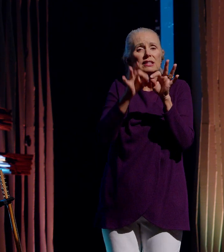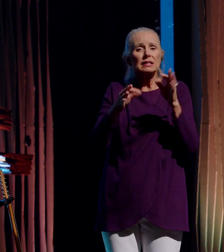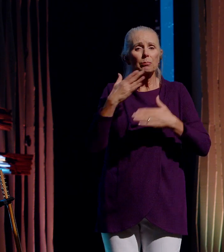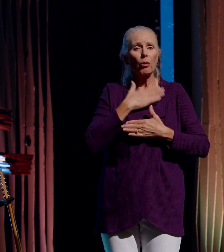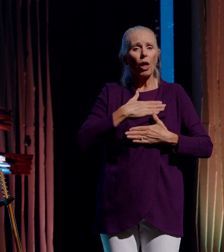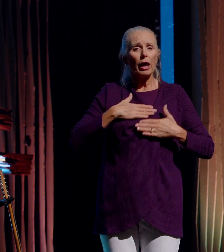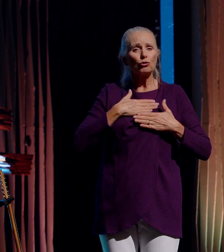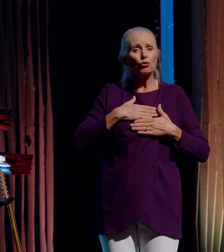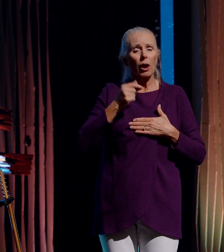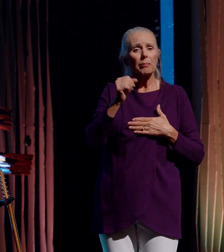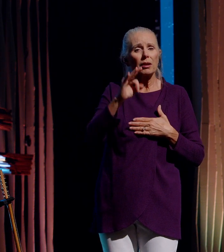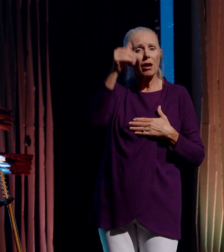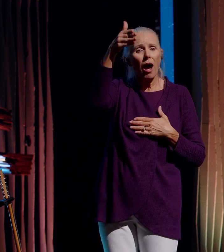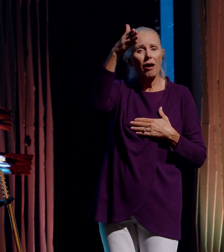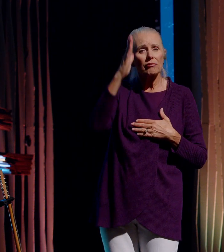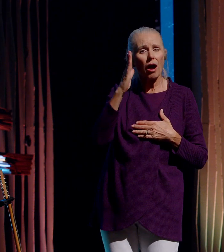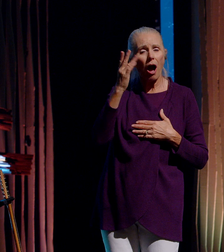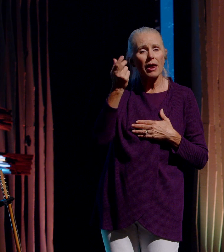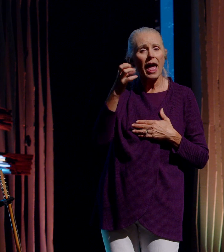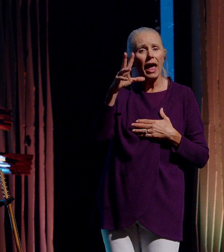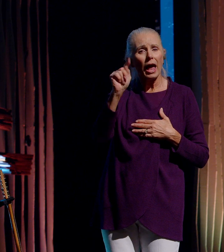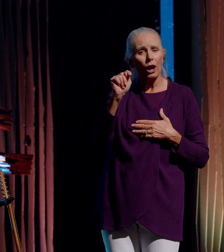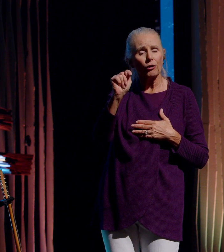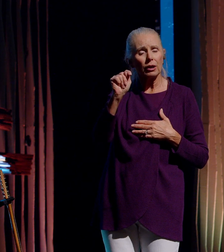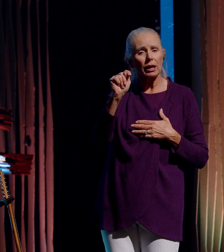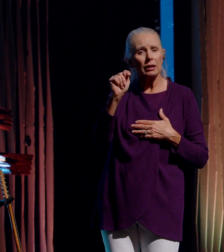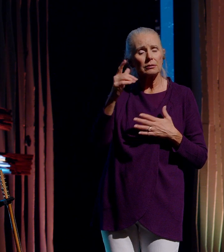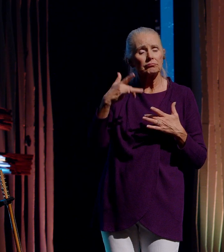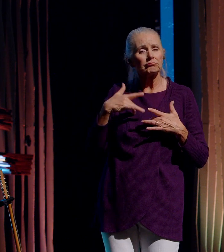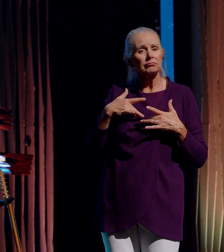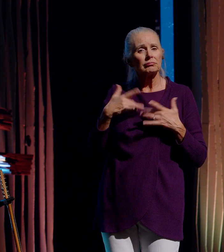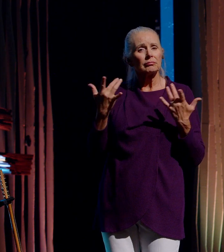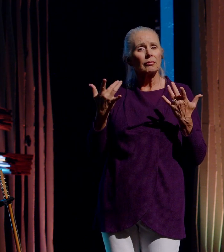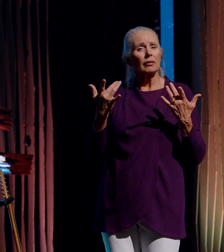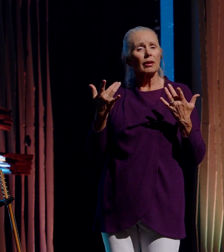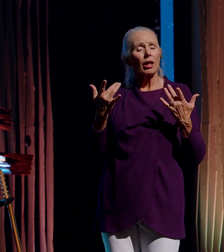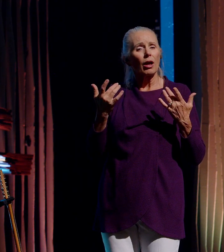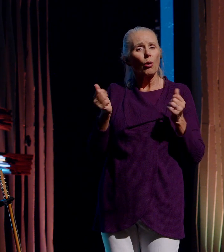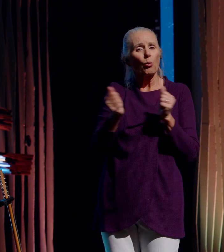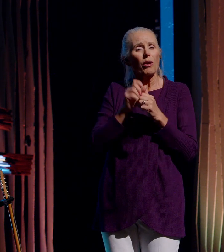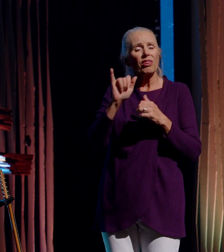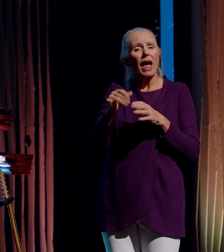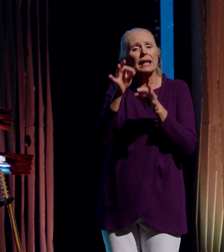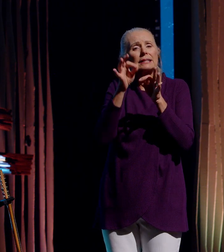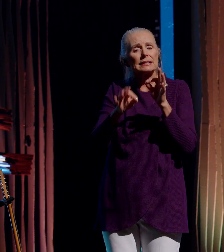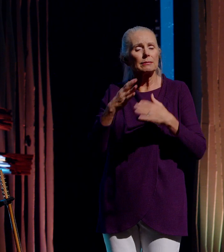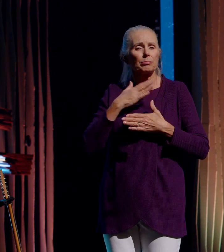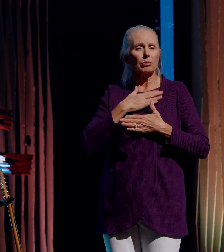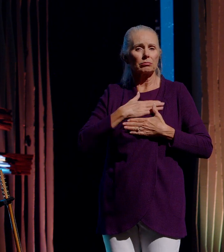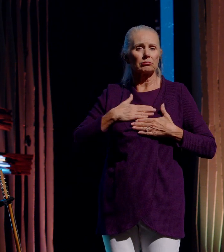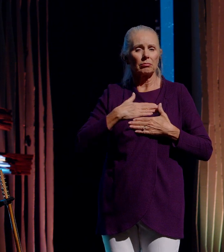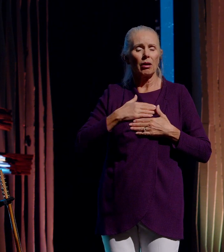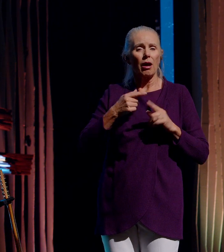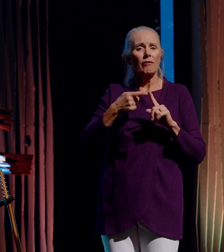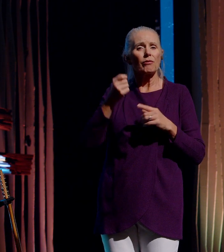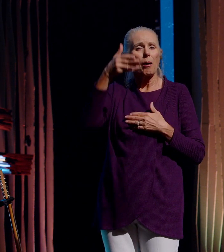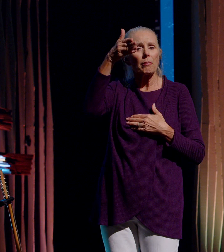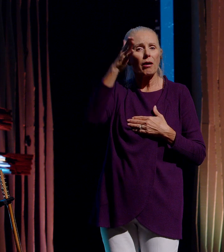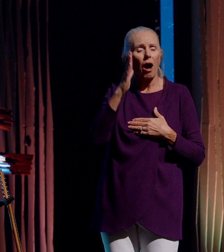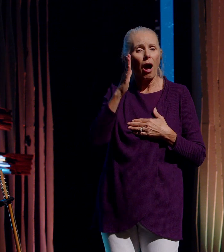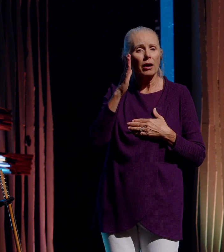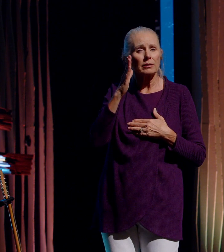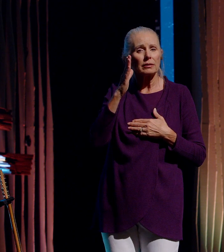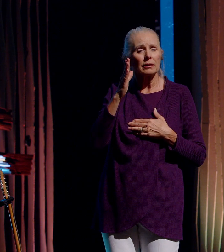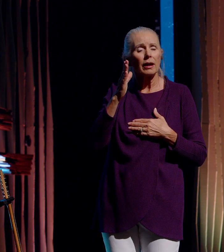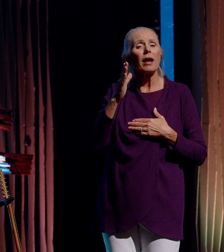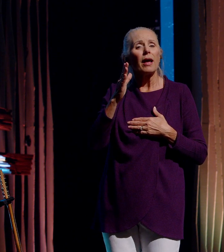what she expected and longed to find in heaven. See, Harriet embodied what Paul, while bound in chains,